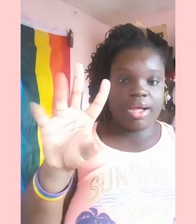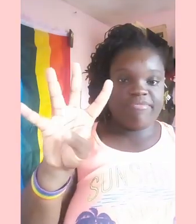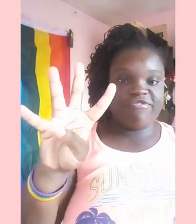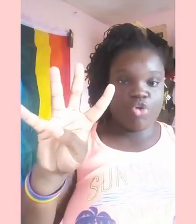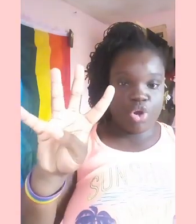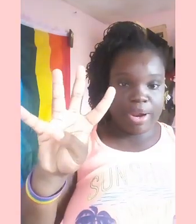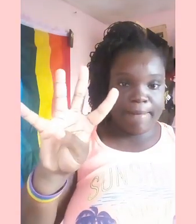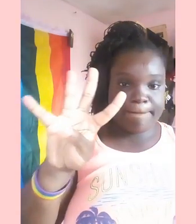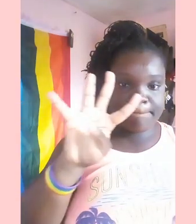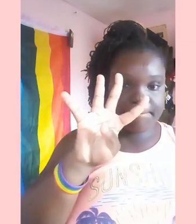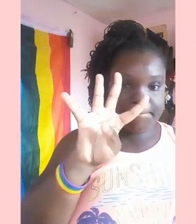4,